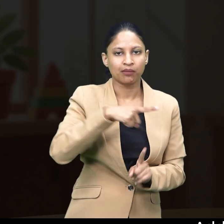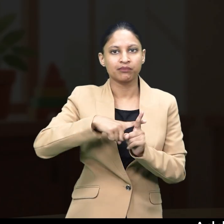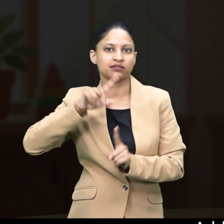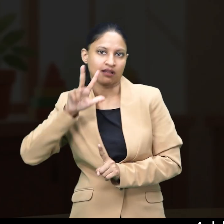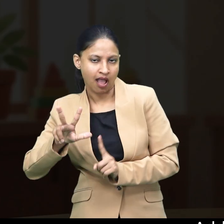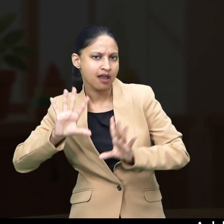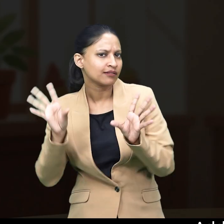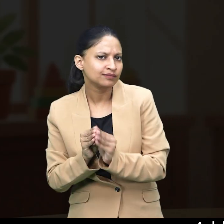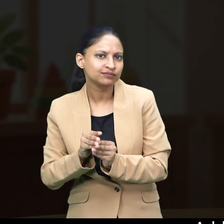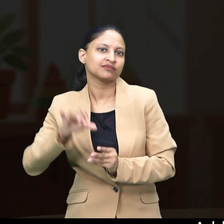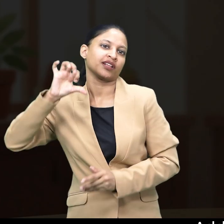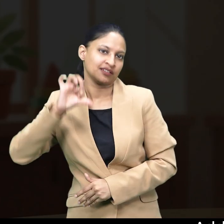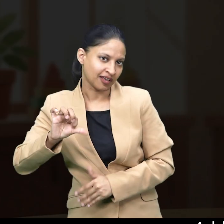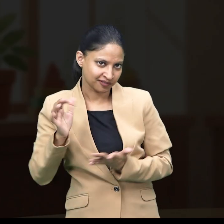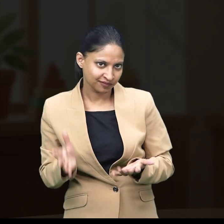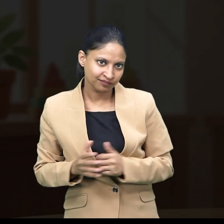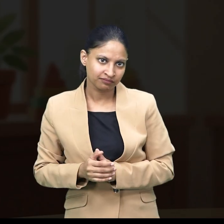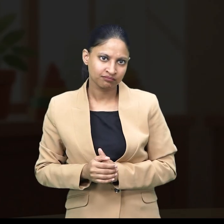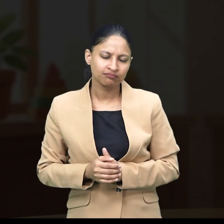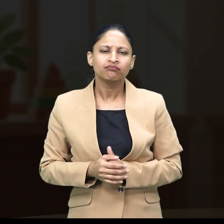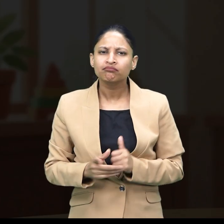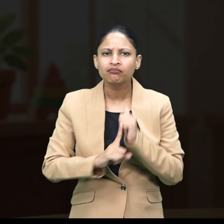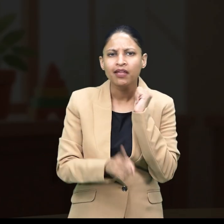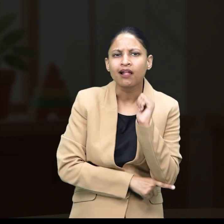1 equals to 9. So,